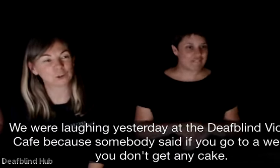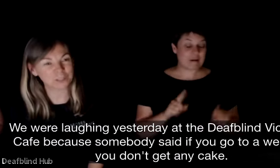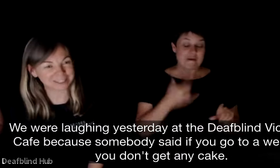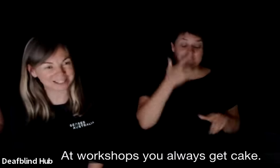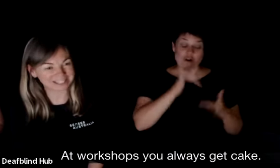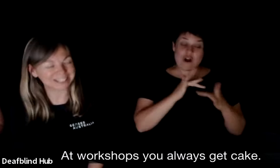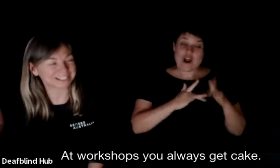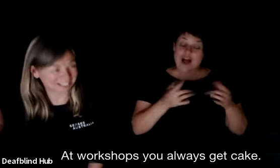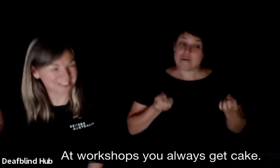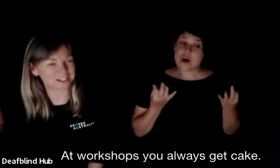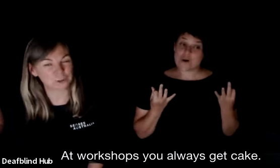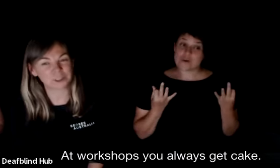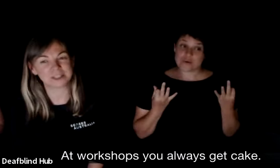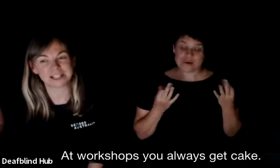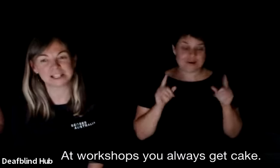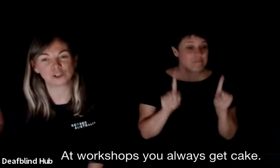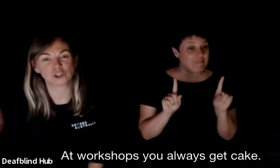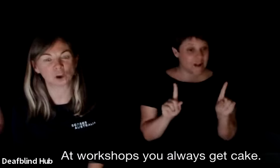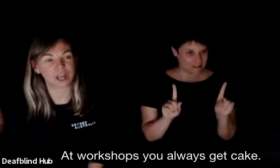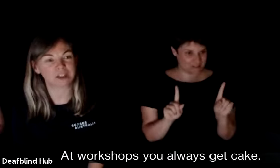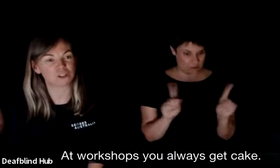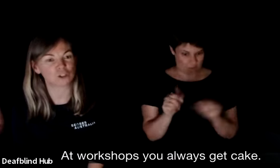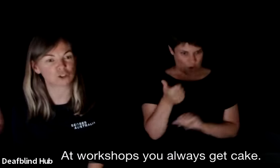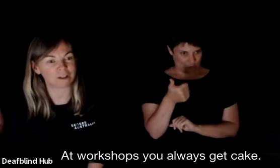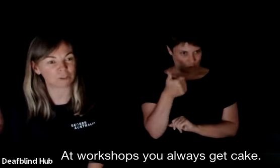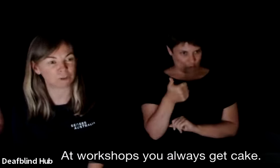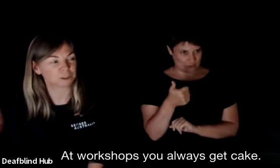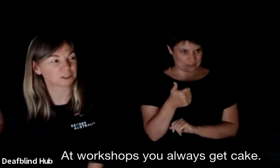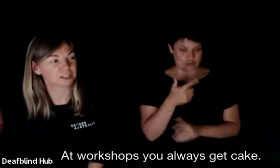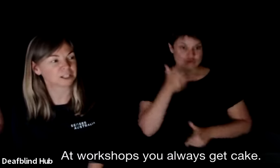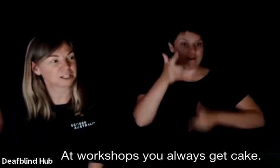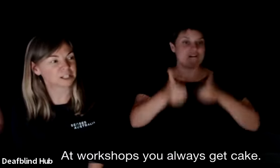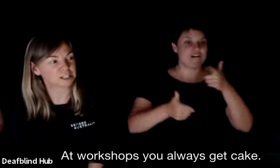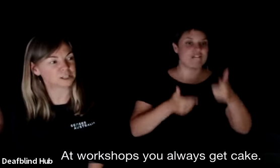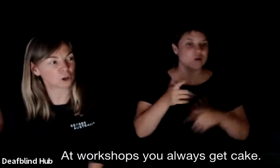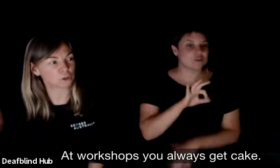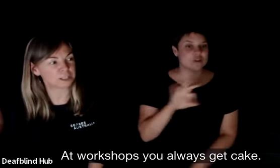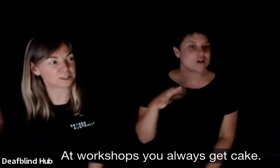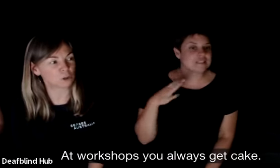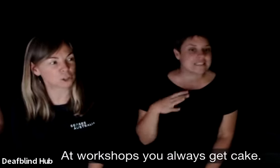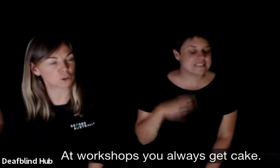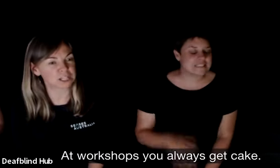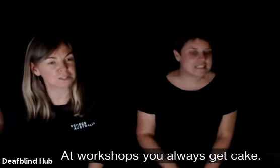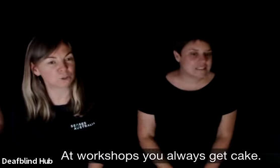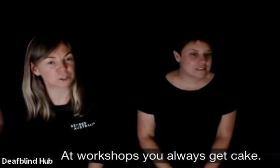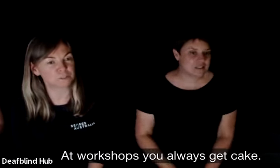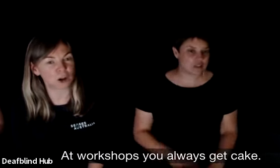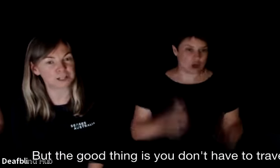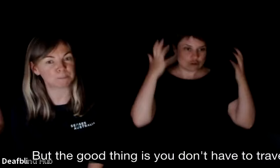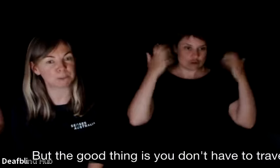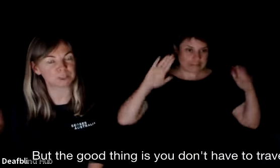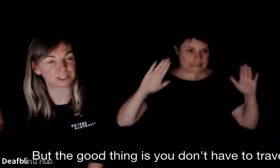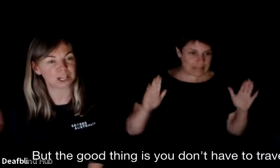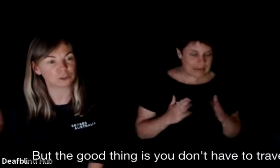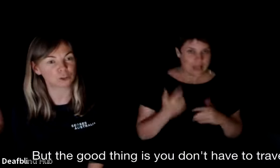But the good thing is you don't have to travel. So it's not stressful to